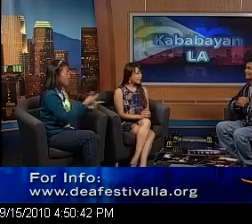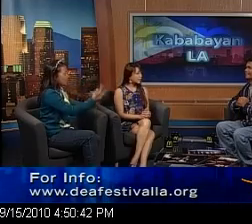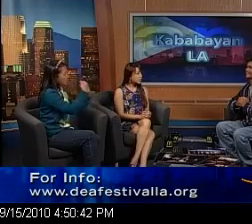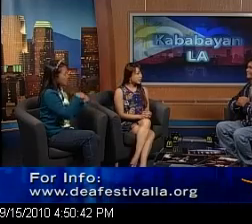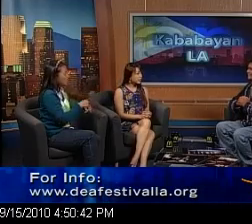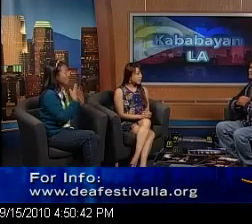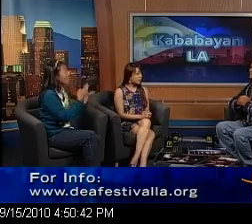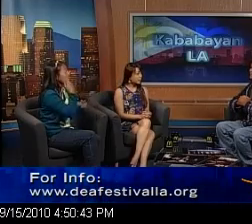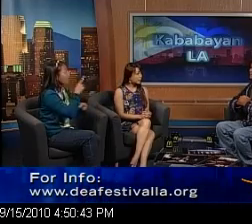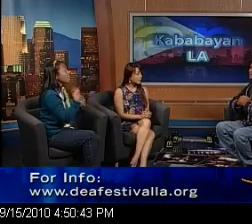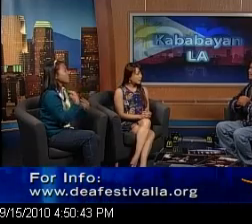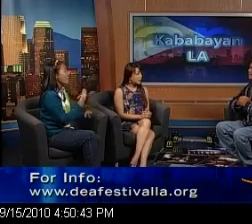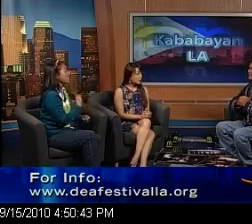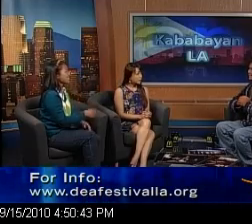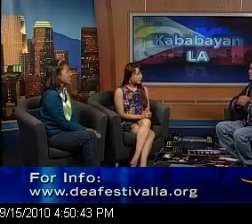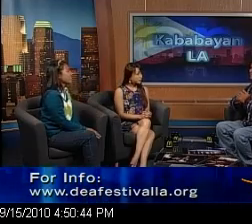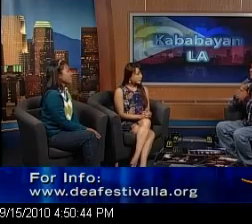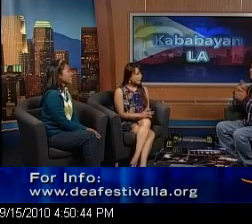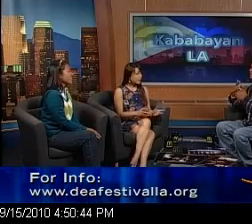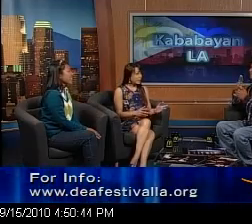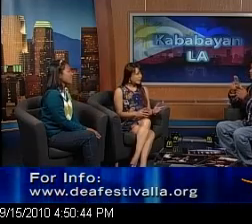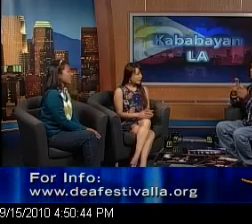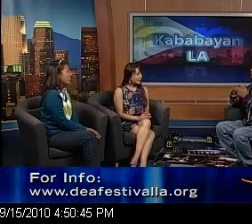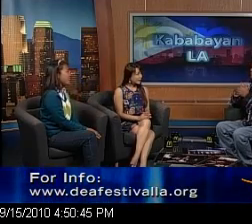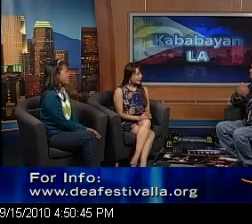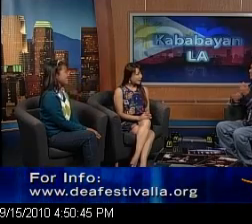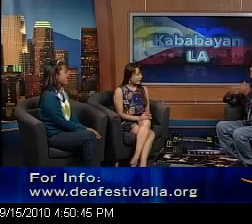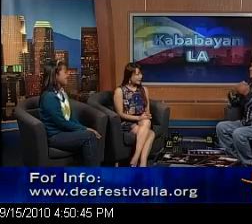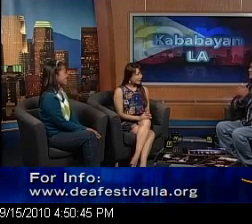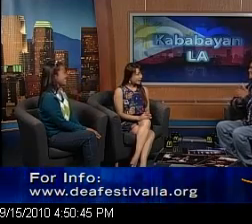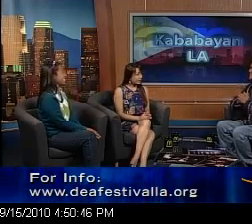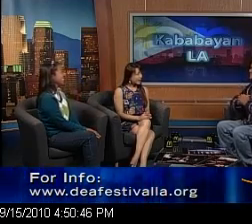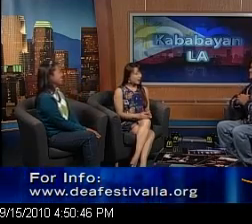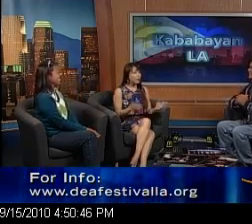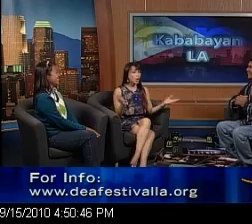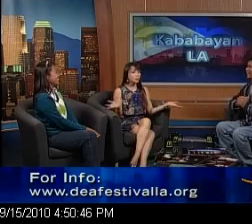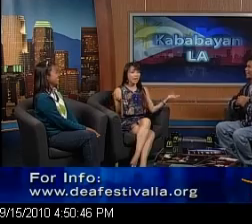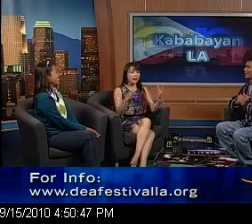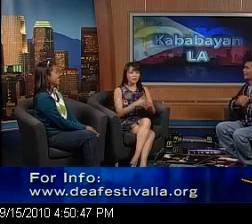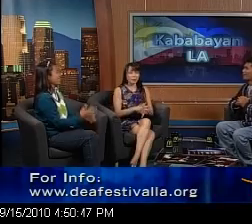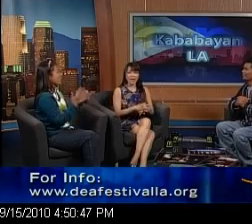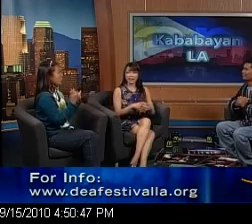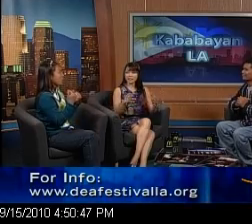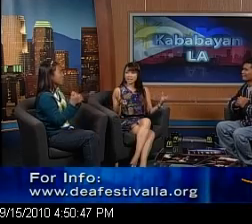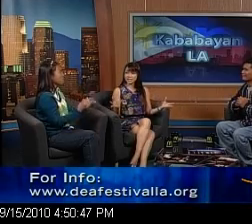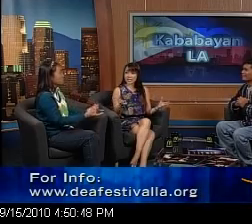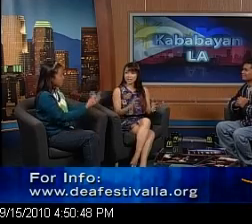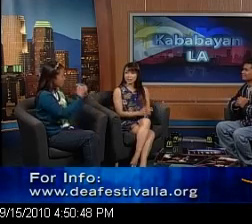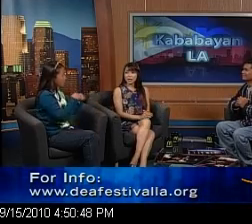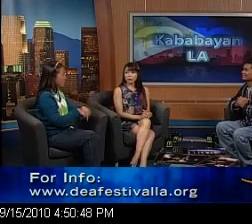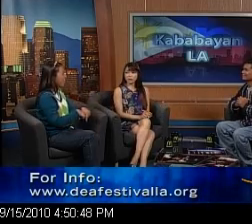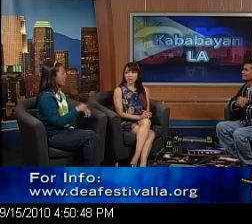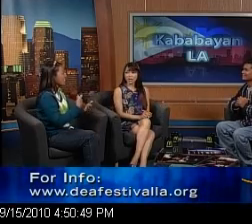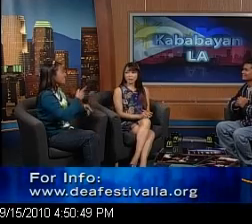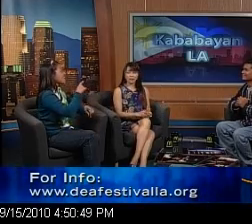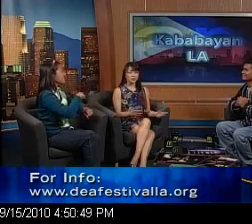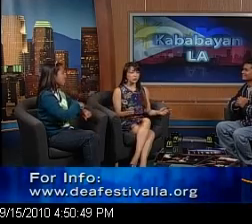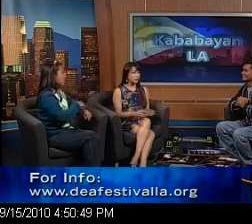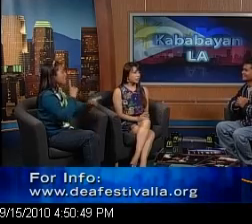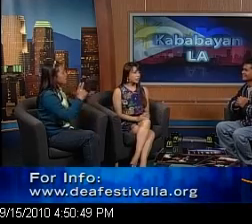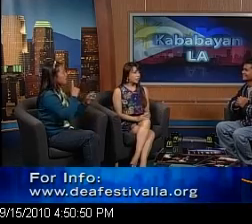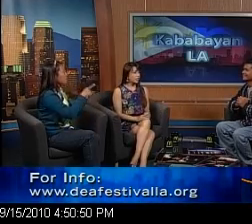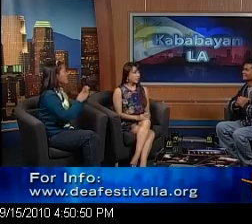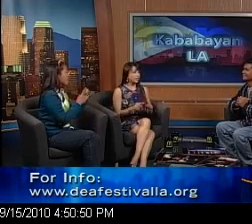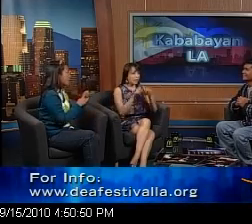Kababayan LA and for sharing your talent with us. Thank you for having us. Yeah, we hope to have you back, and next time we'll talk